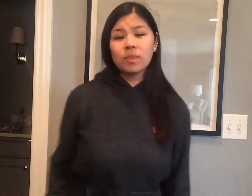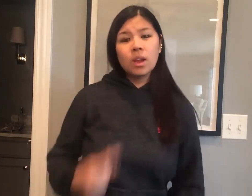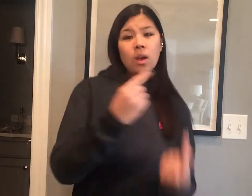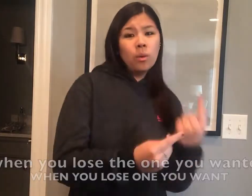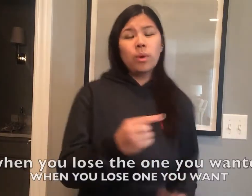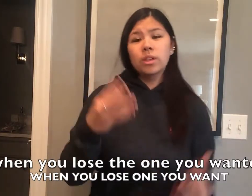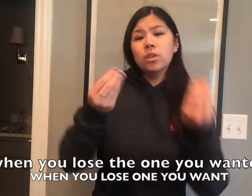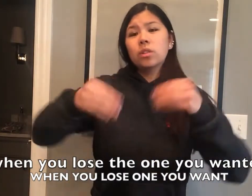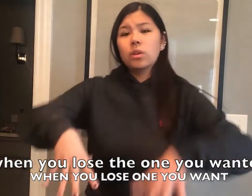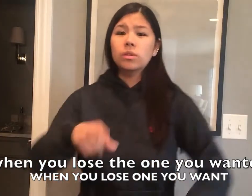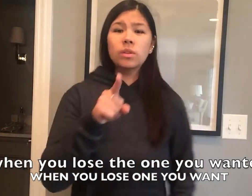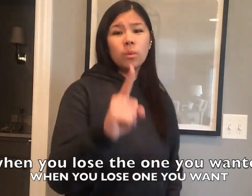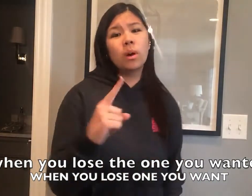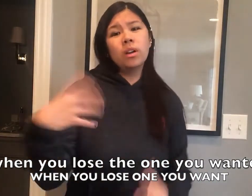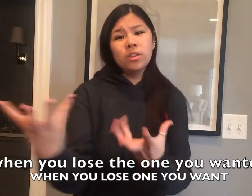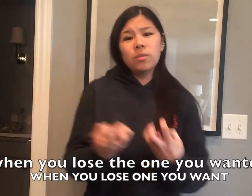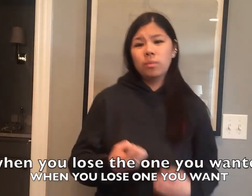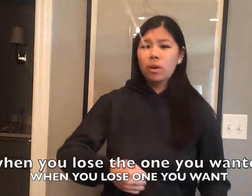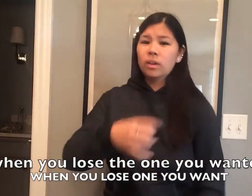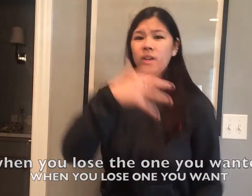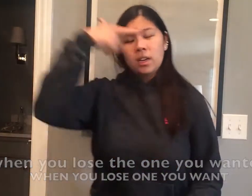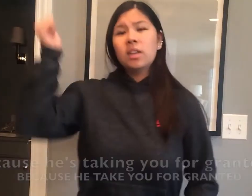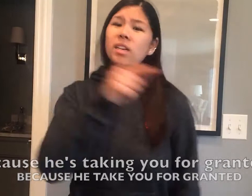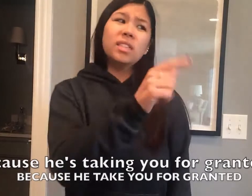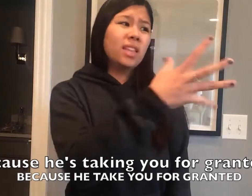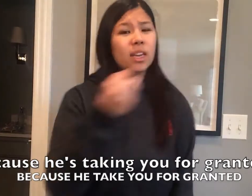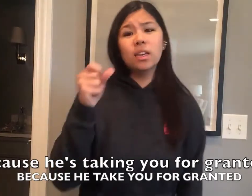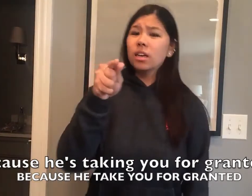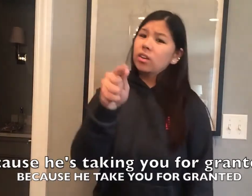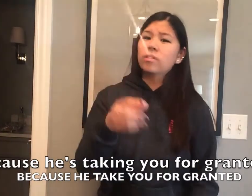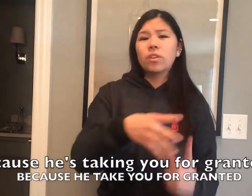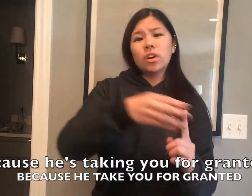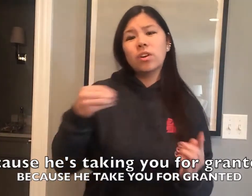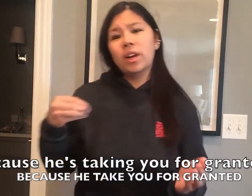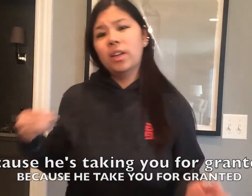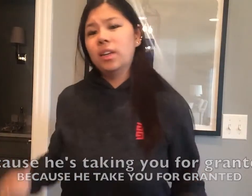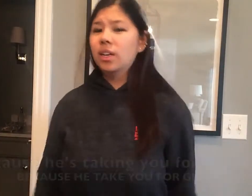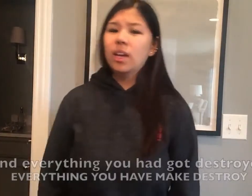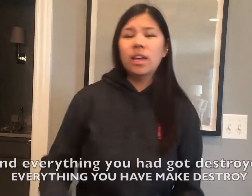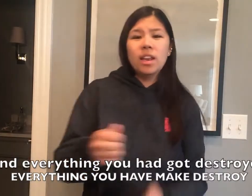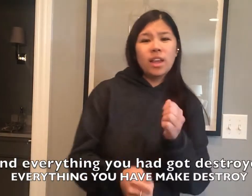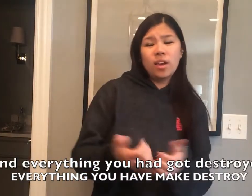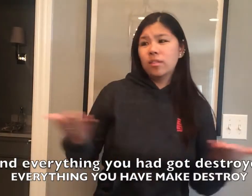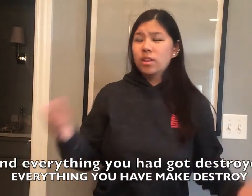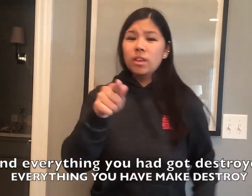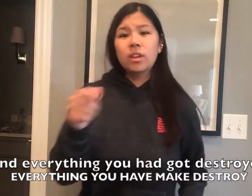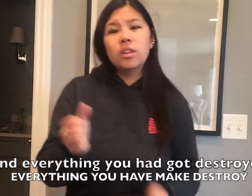When you lose the one you wanted, cause he's taking you for granted And everything you